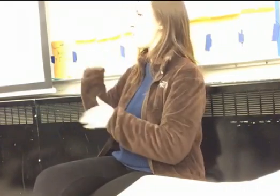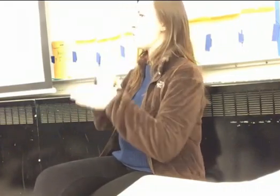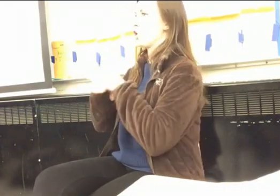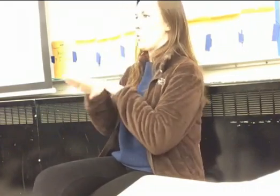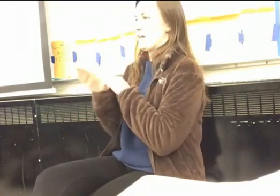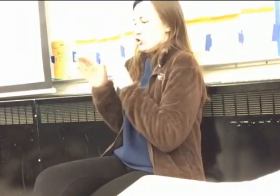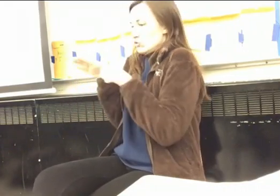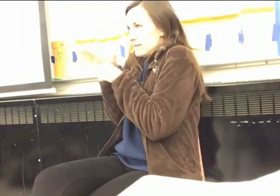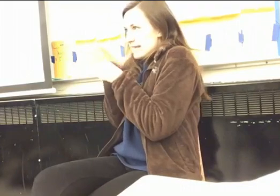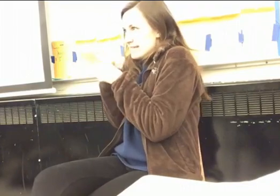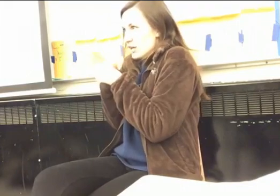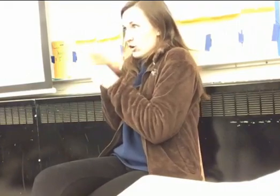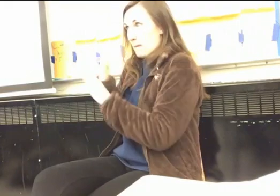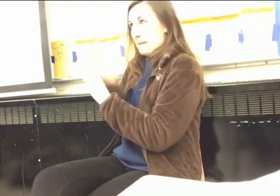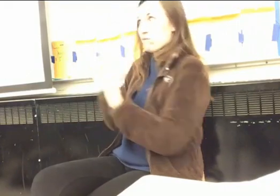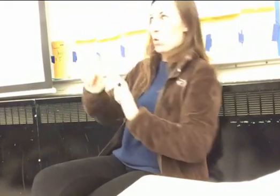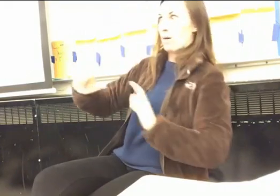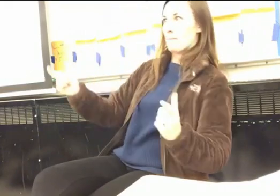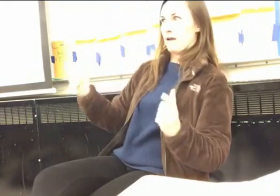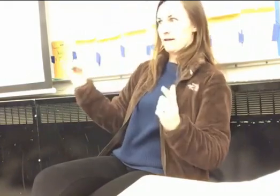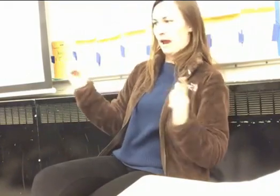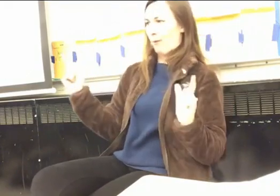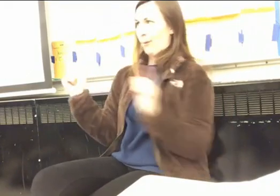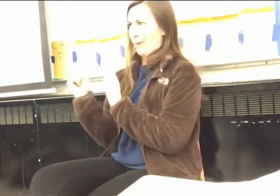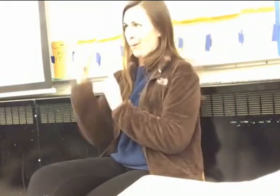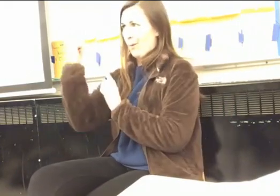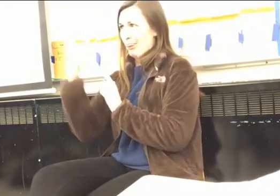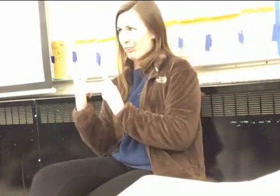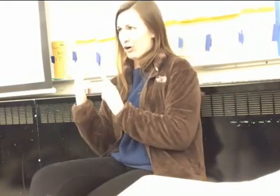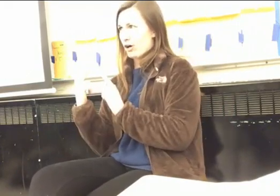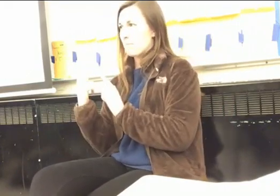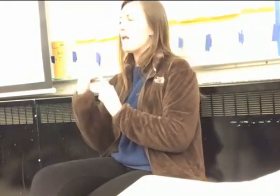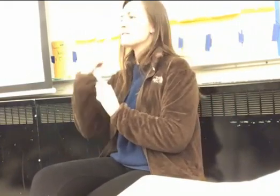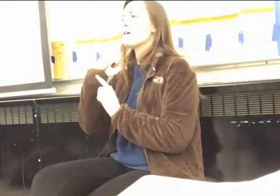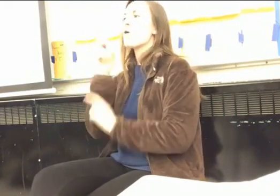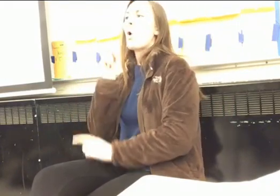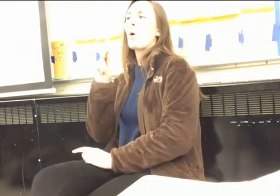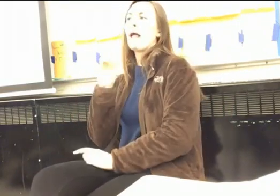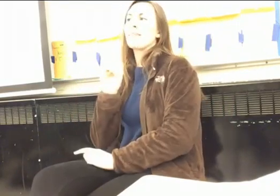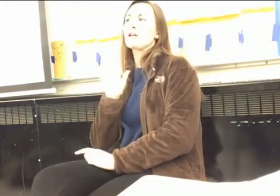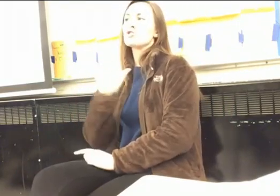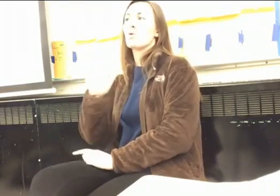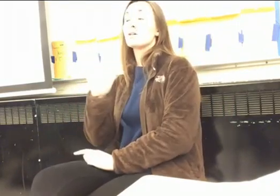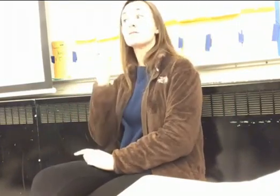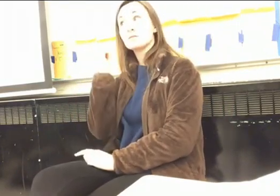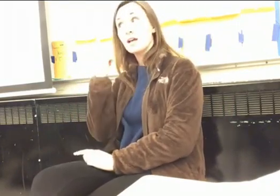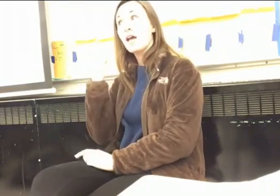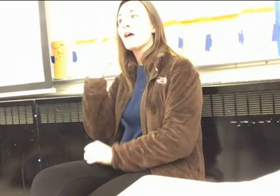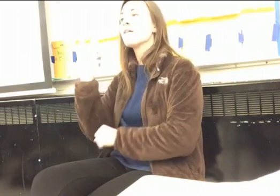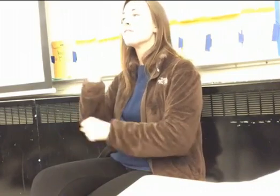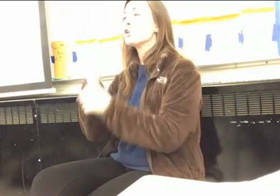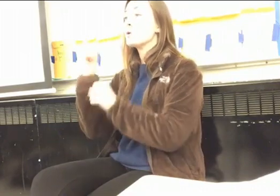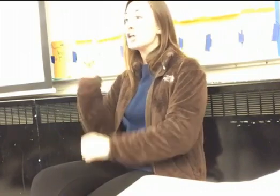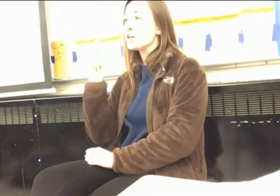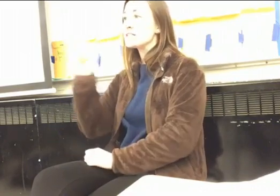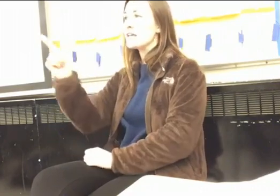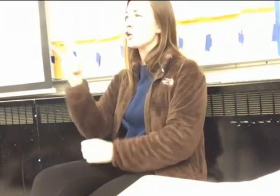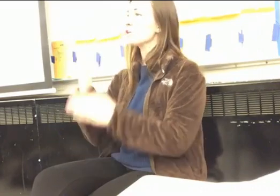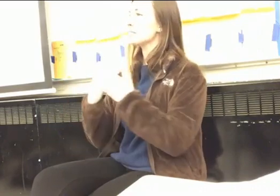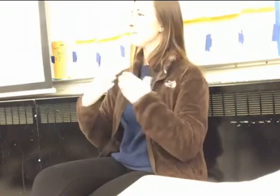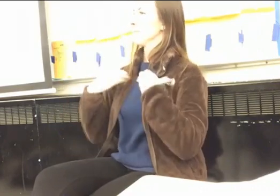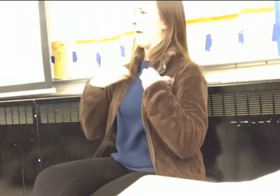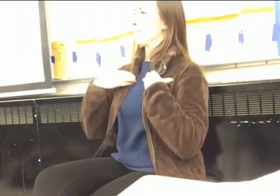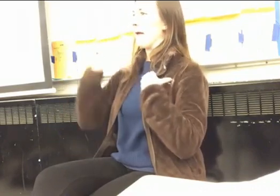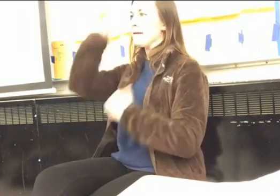We promise. We're not going to go into it all. Well, unfortunately, a couple years later, some backpacking